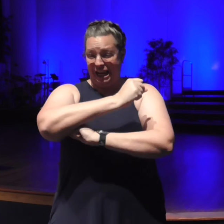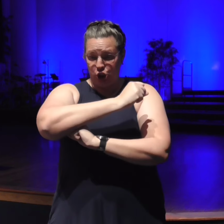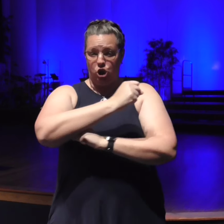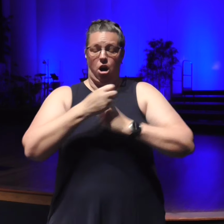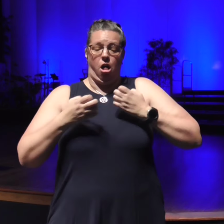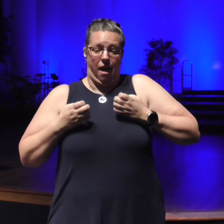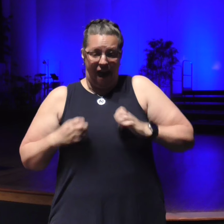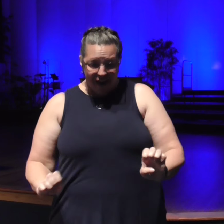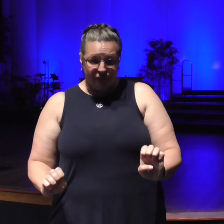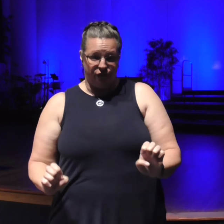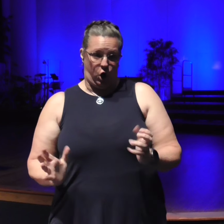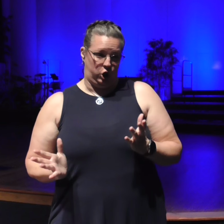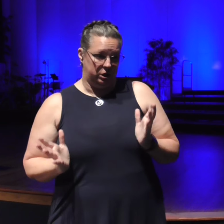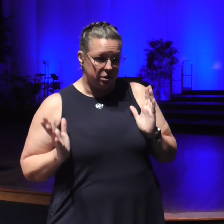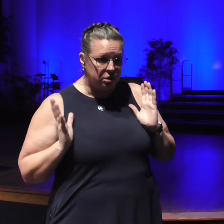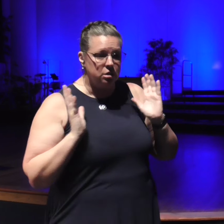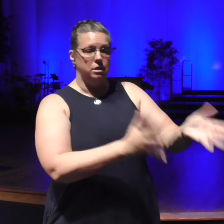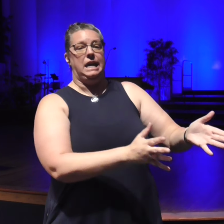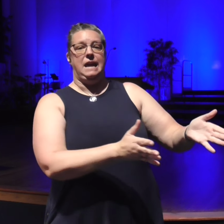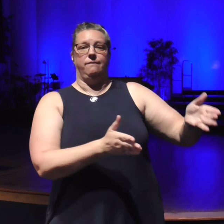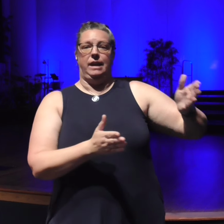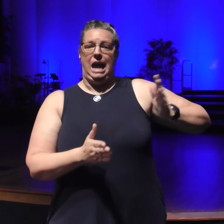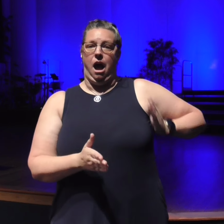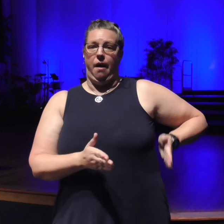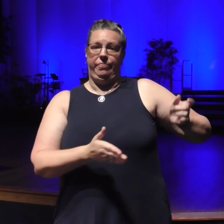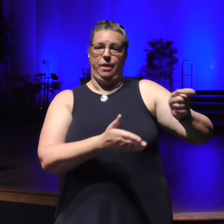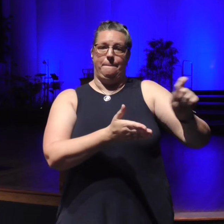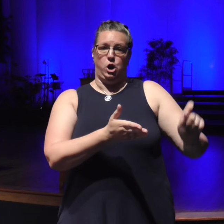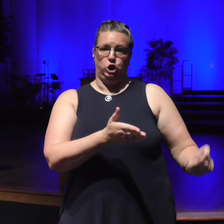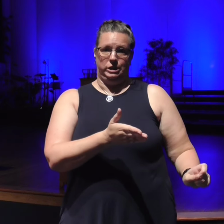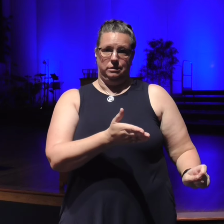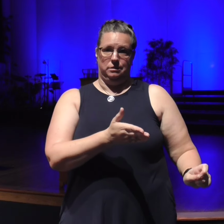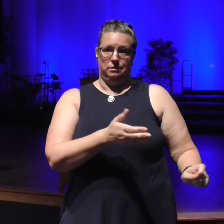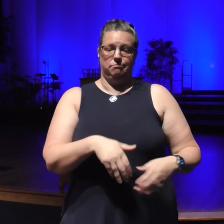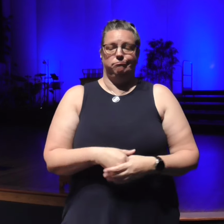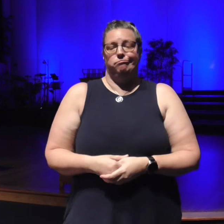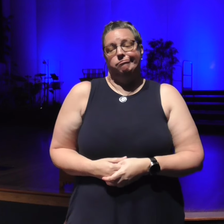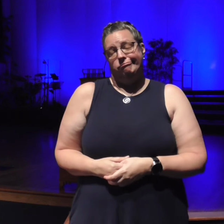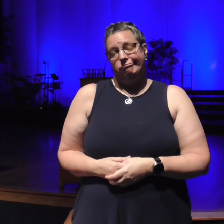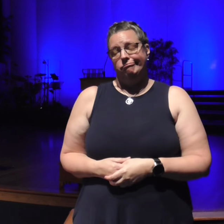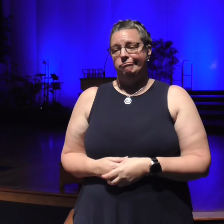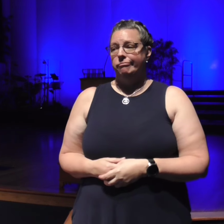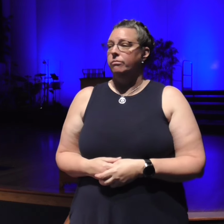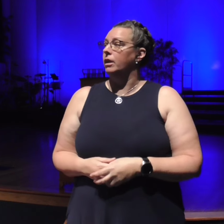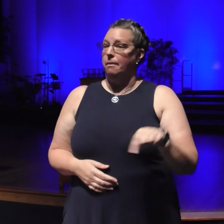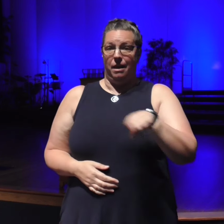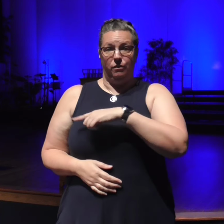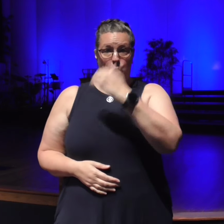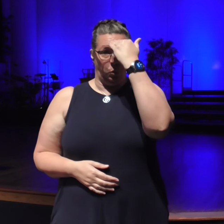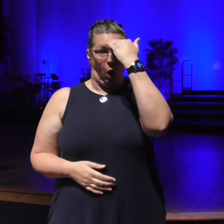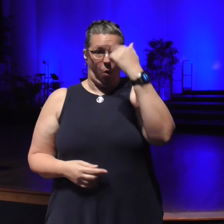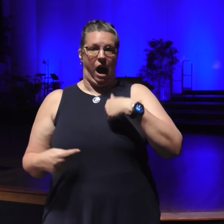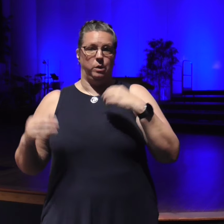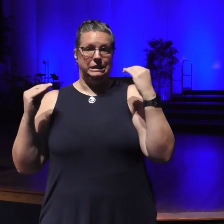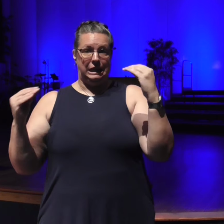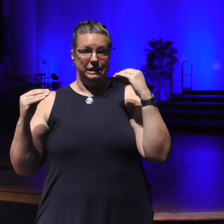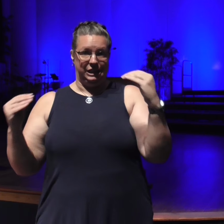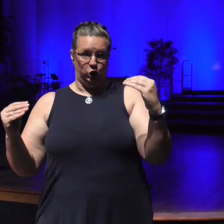and identities in the margins. So many of you know I was a school teacher for a